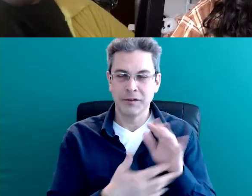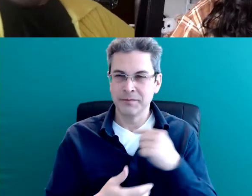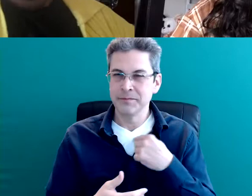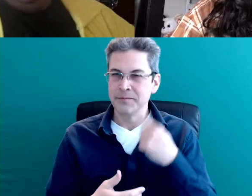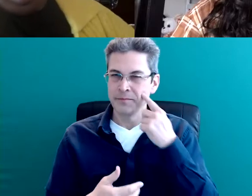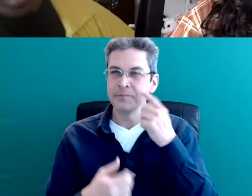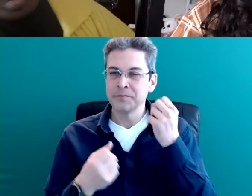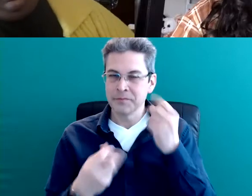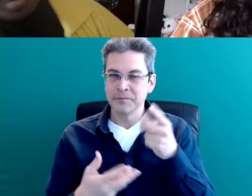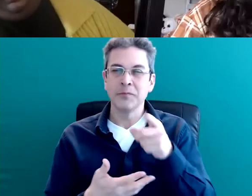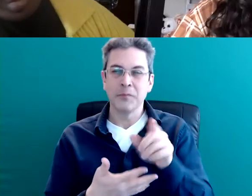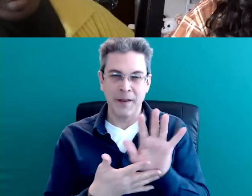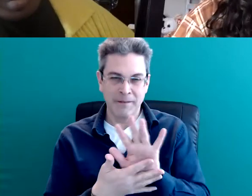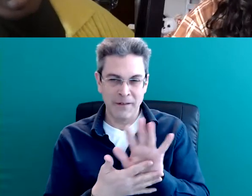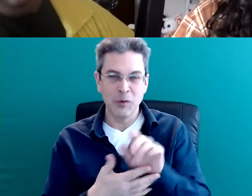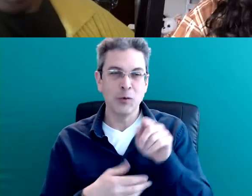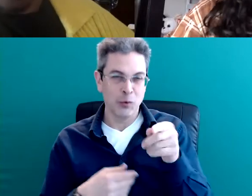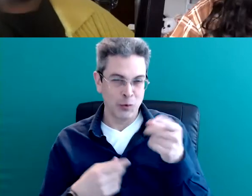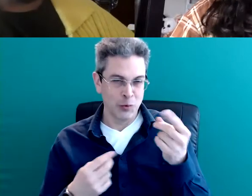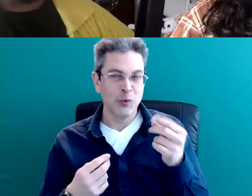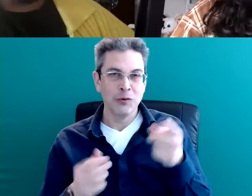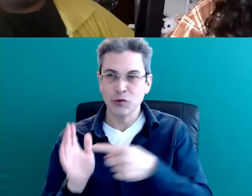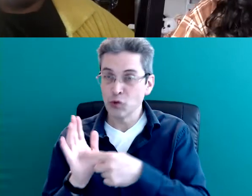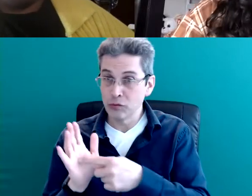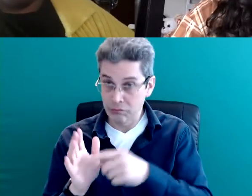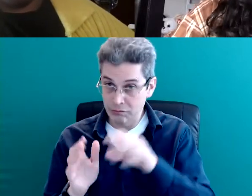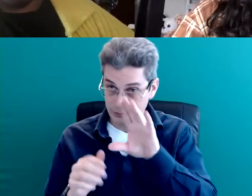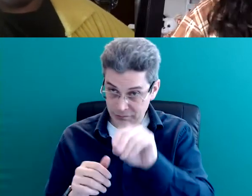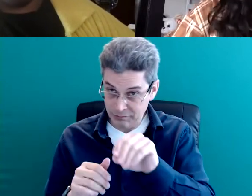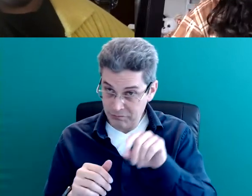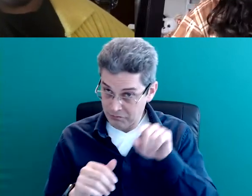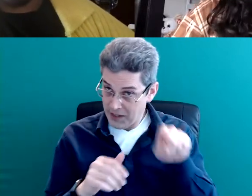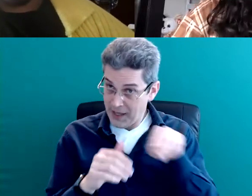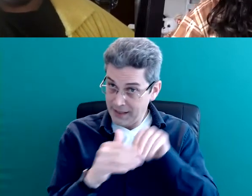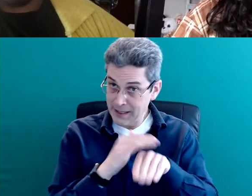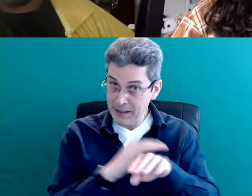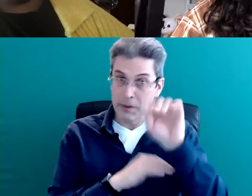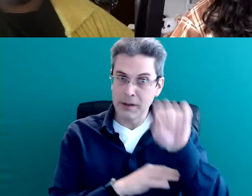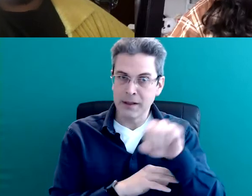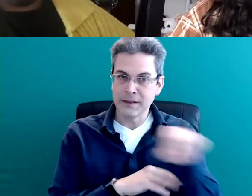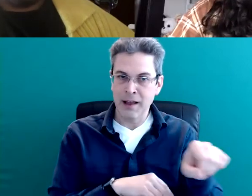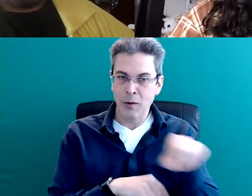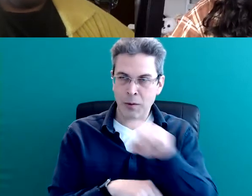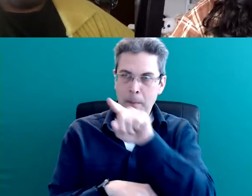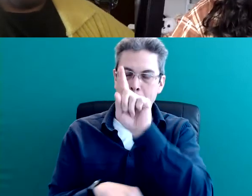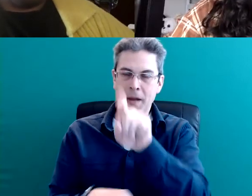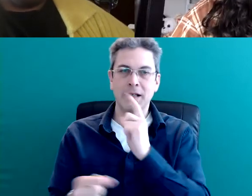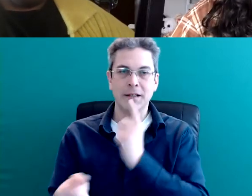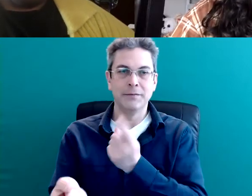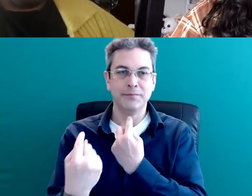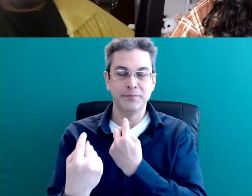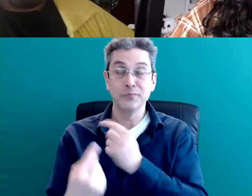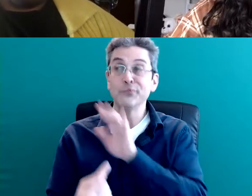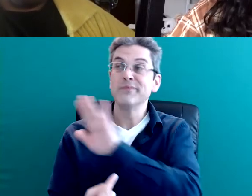duet people and you ask like, is this accessible? And they have to respond to you whether it is or not. And seeing those responses was really